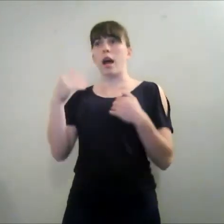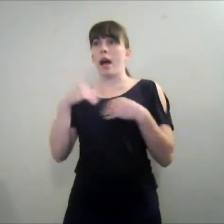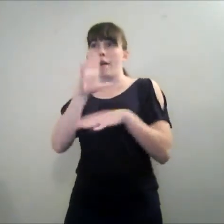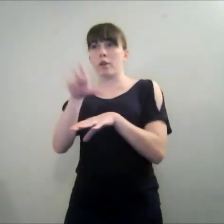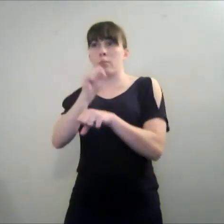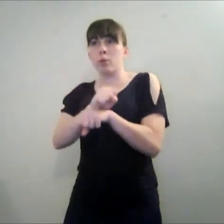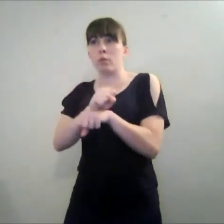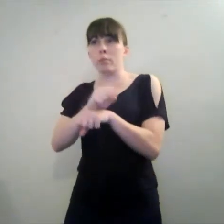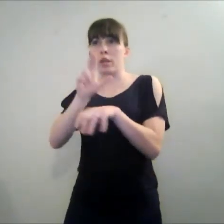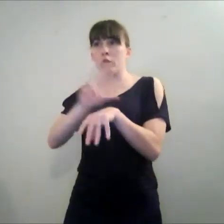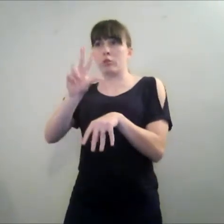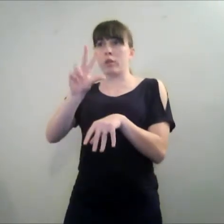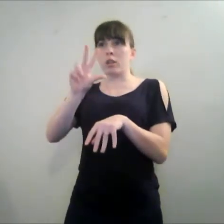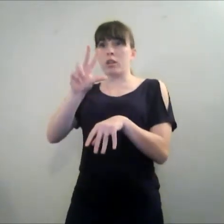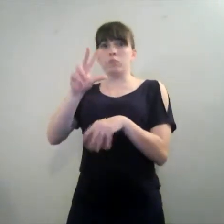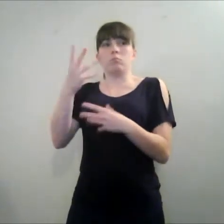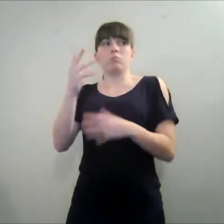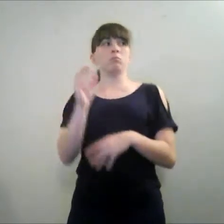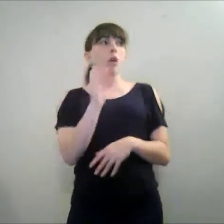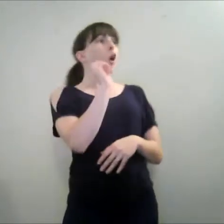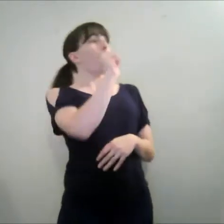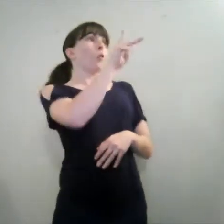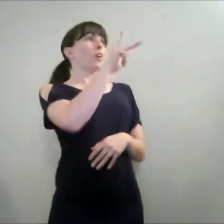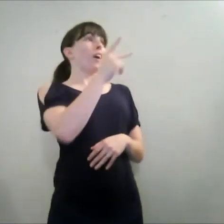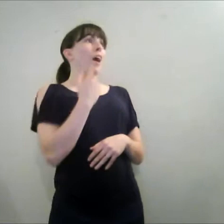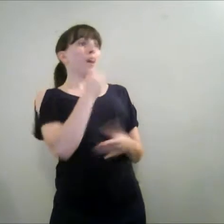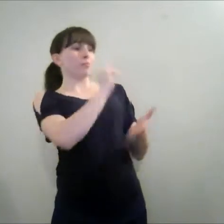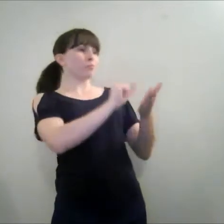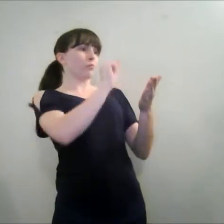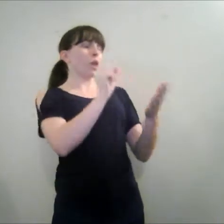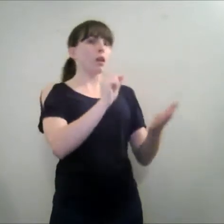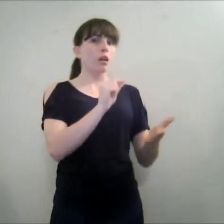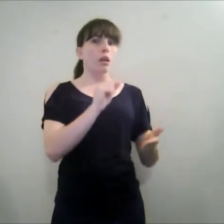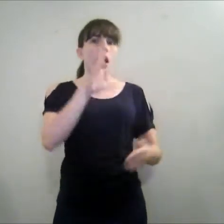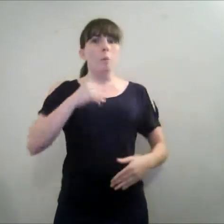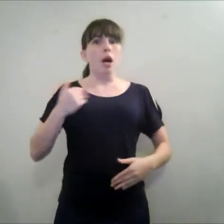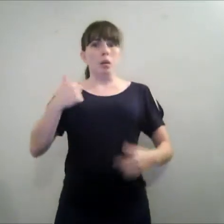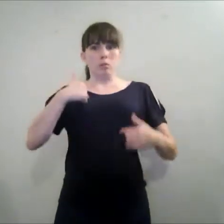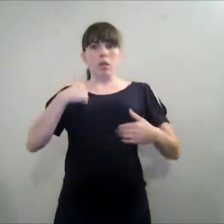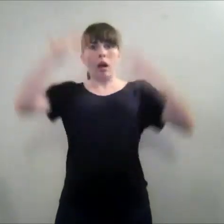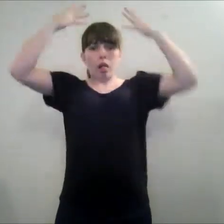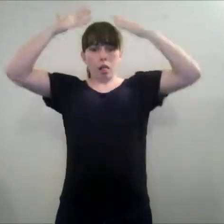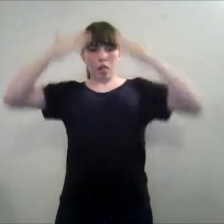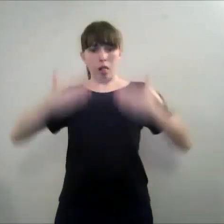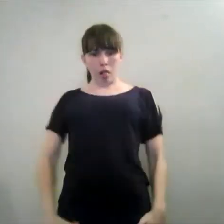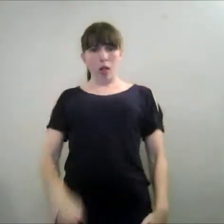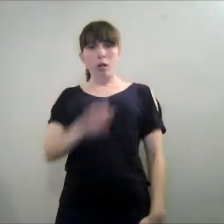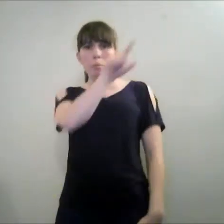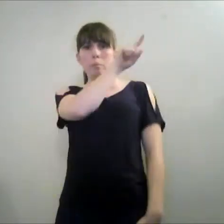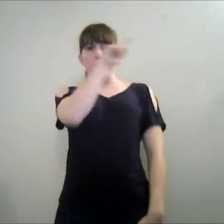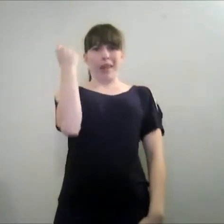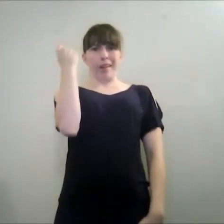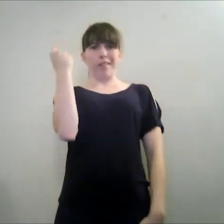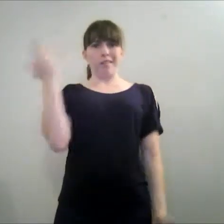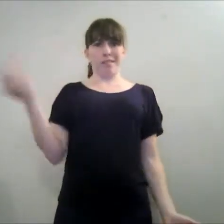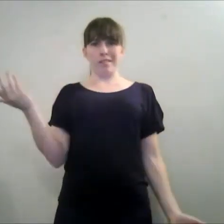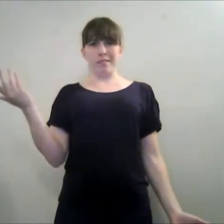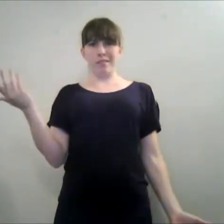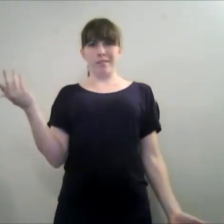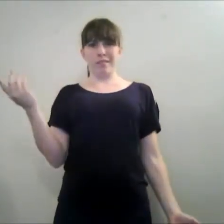gets you that kind of security. That gets you security theatre, where there's no actual security, but people are sort of playing